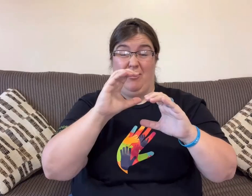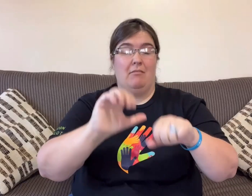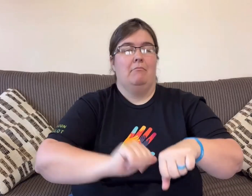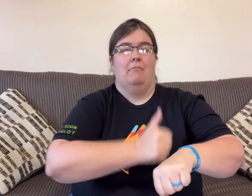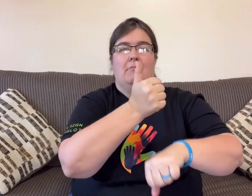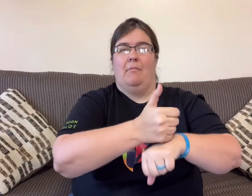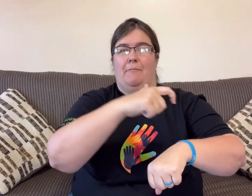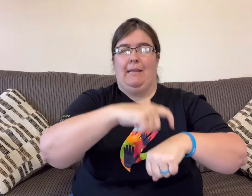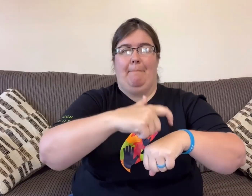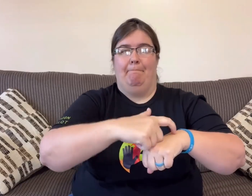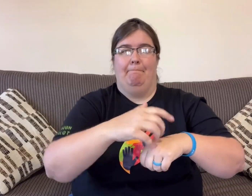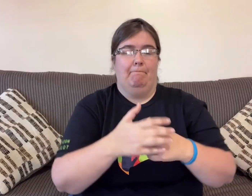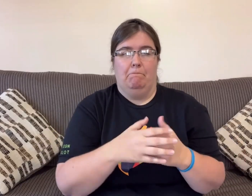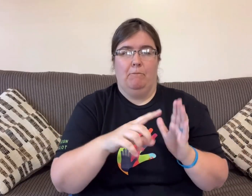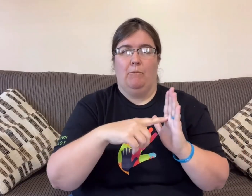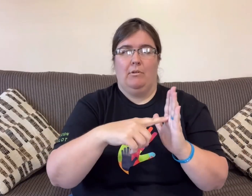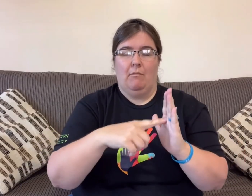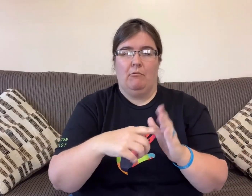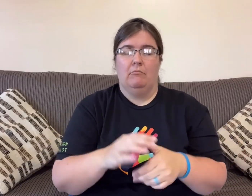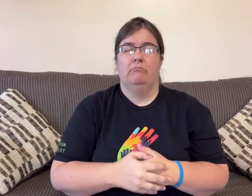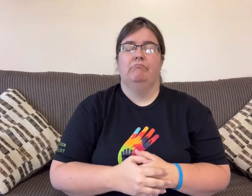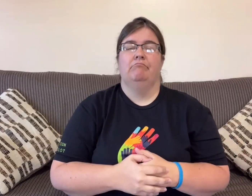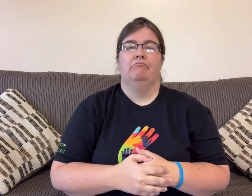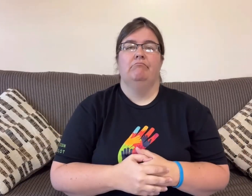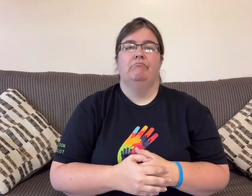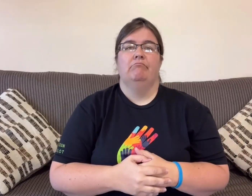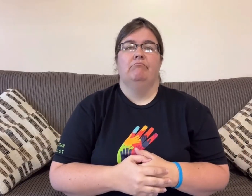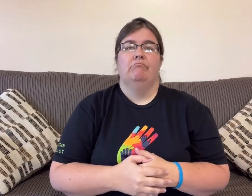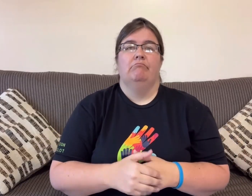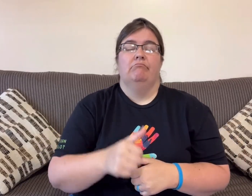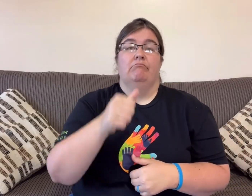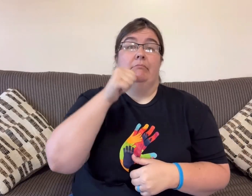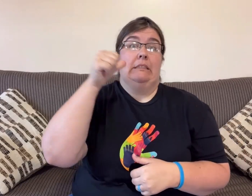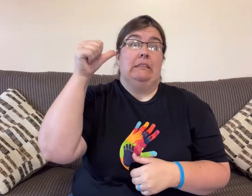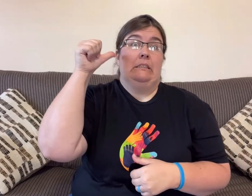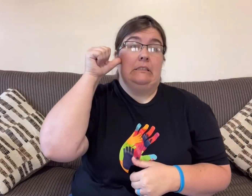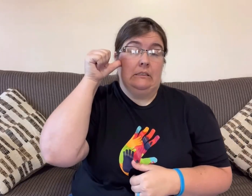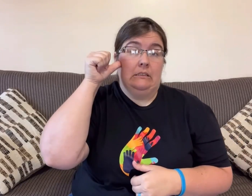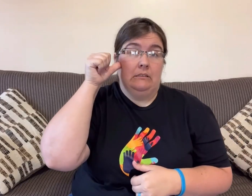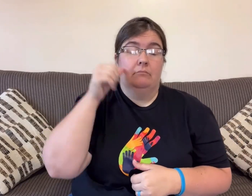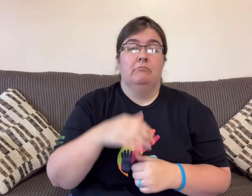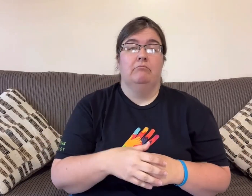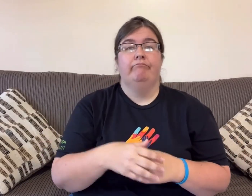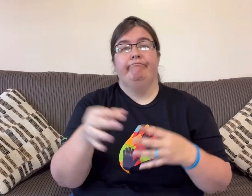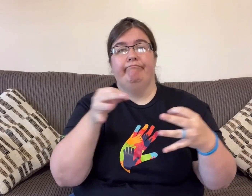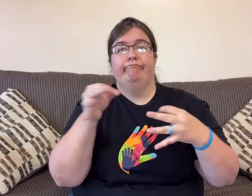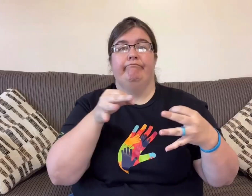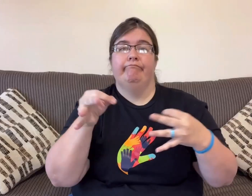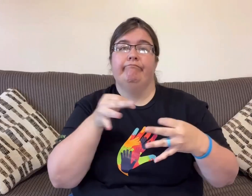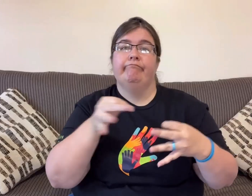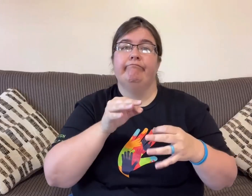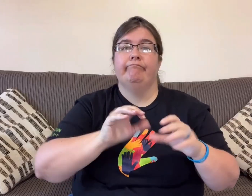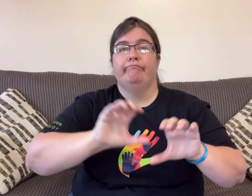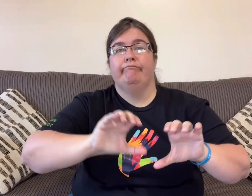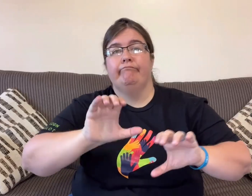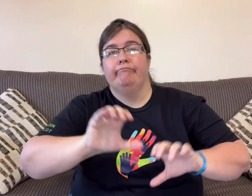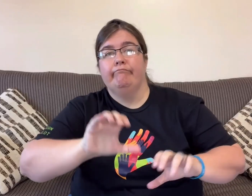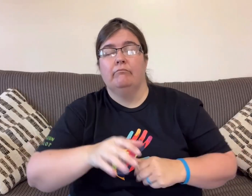beginning of a conversation, you just set up a time marker. For example, you'd sign yesterday and then share what happened. Or you'd